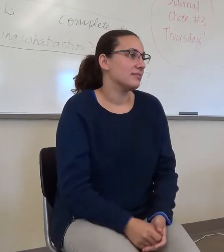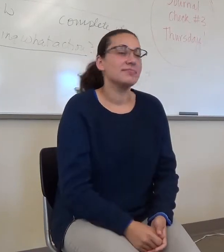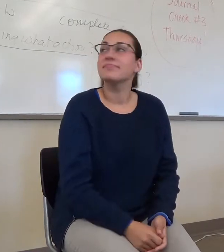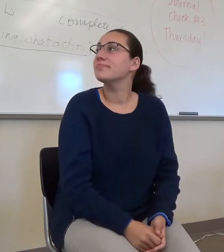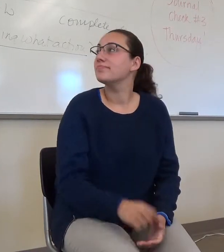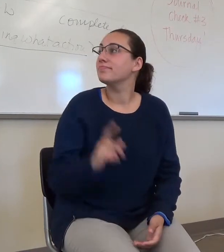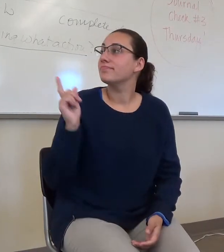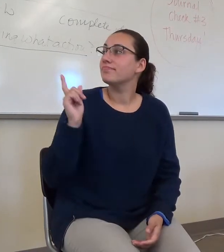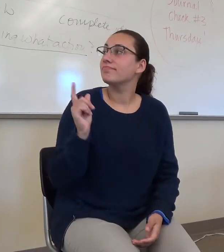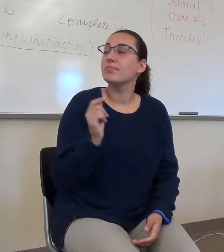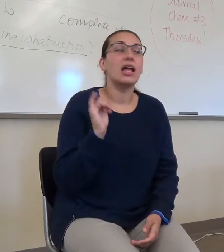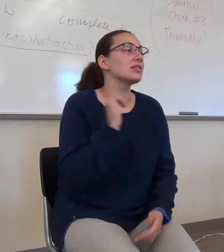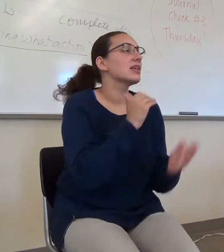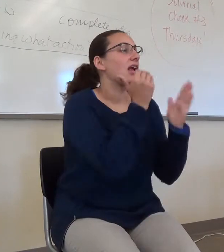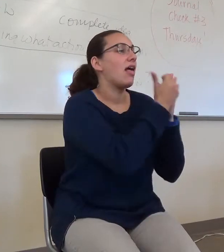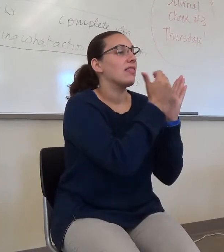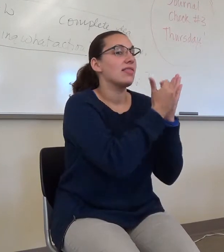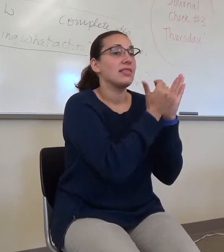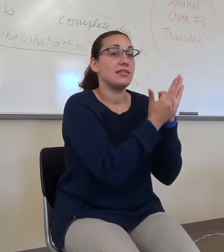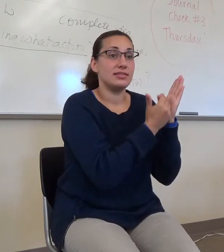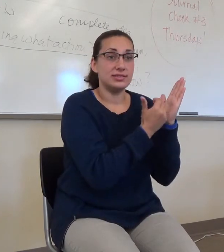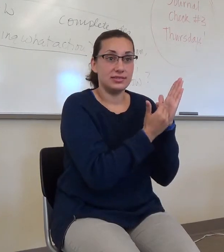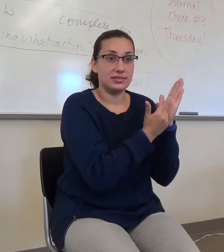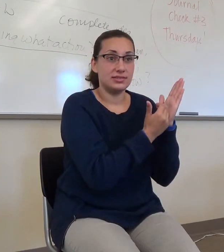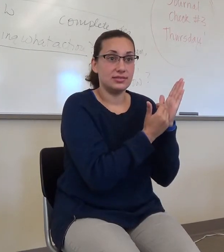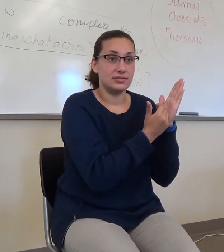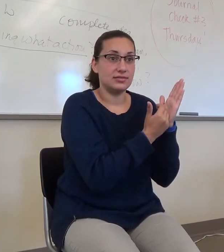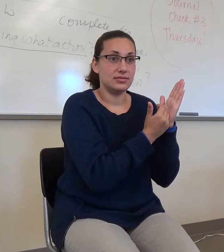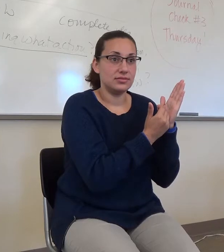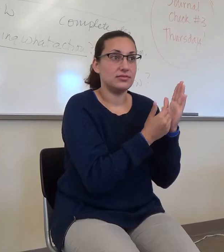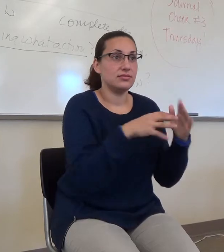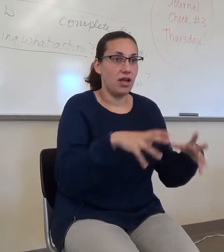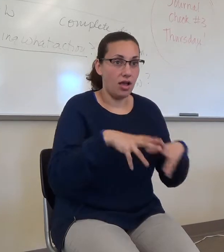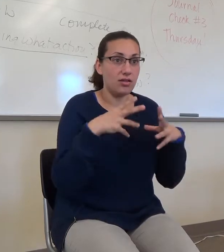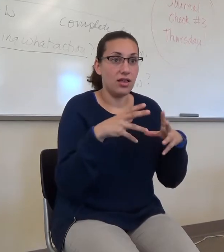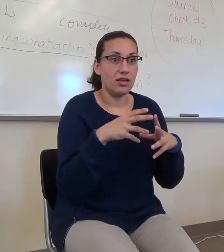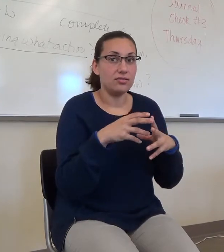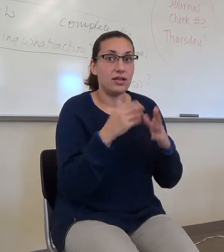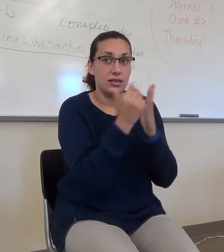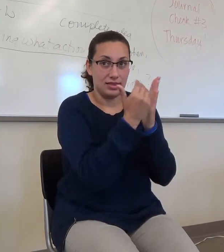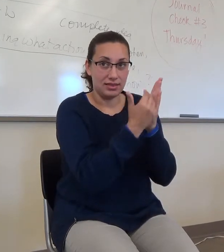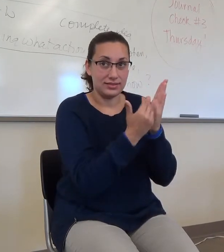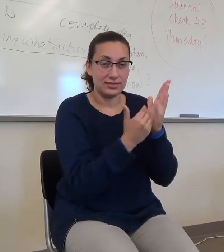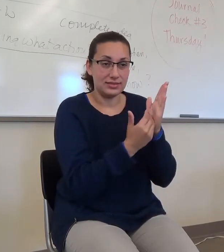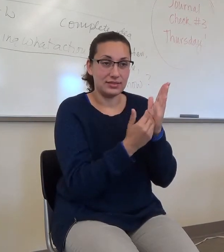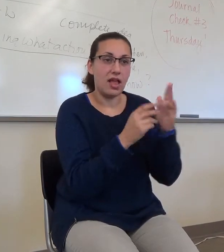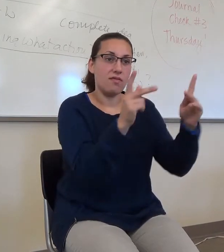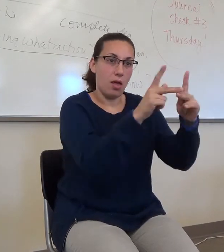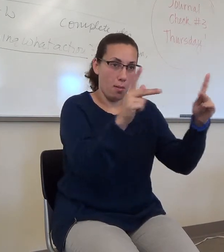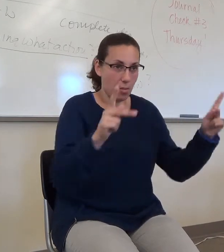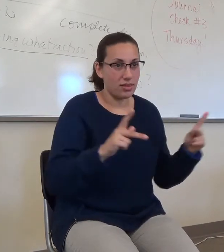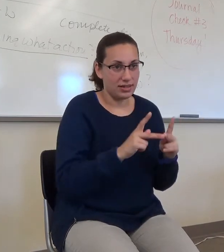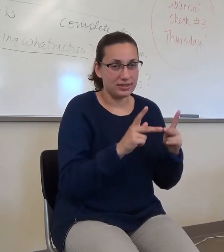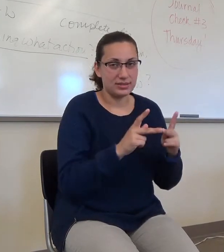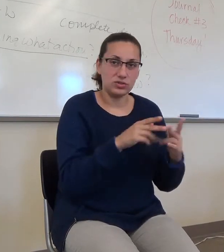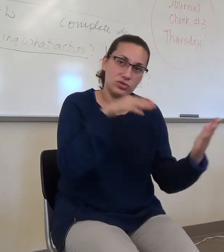a list, a lot of this paragraph is taken up with a list of these places that have done this,